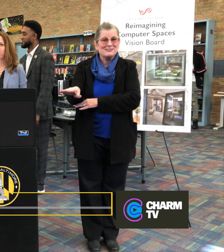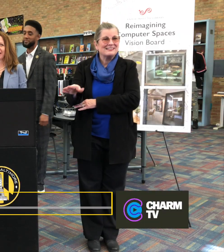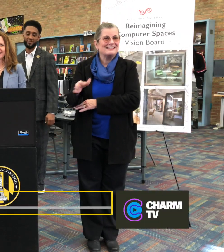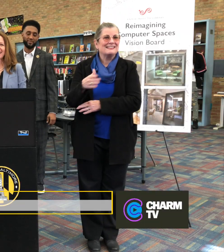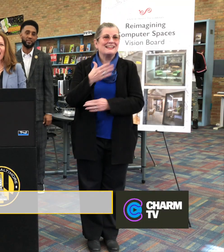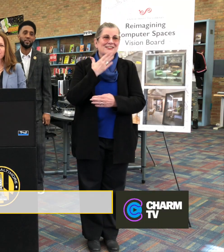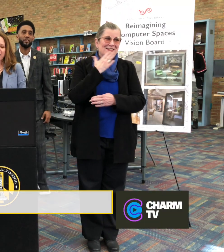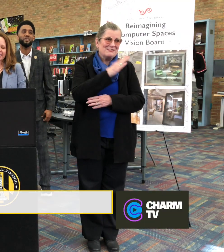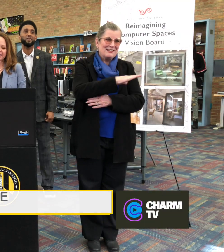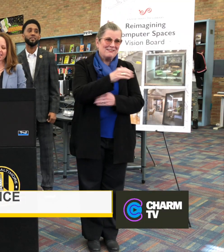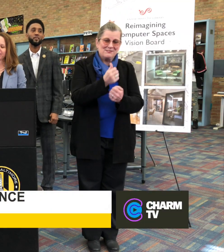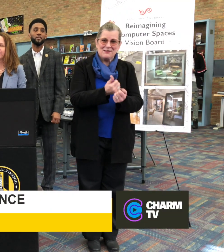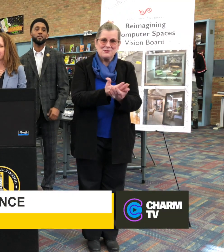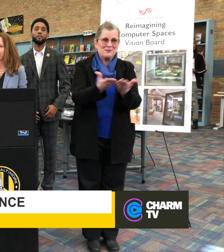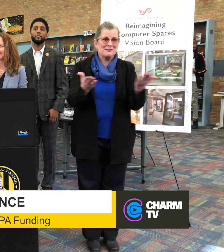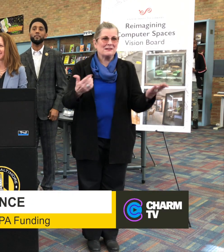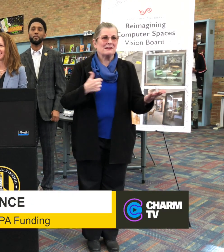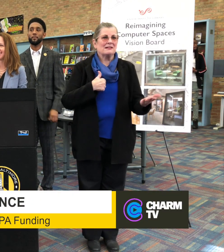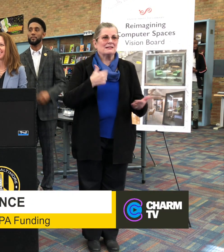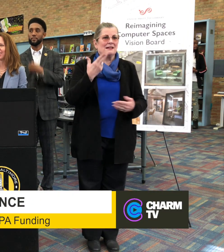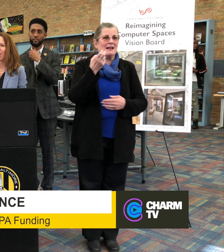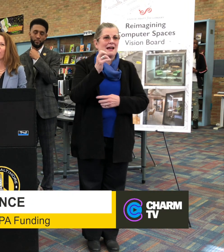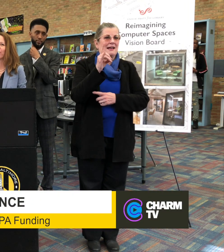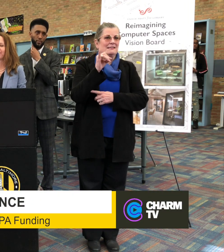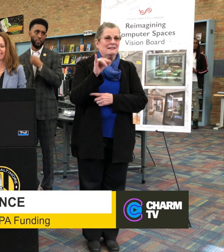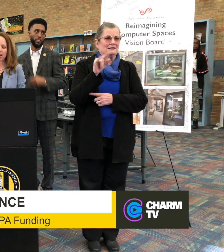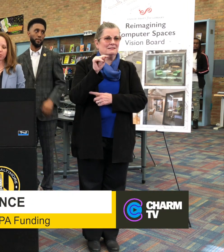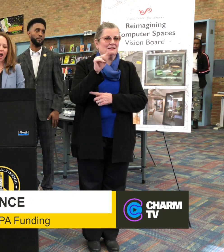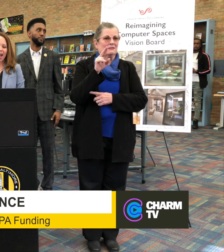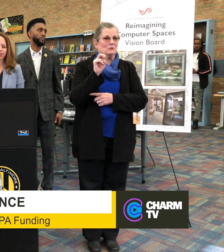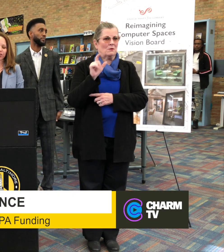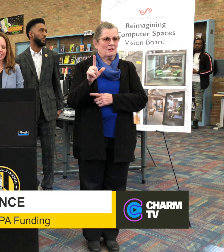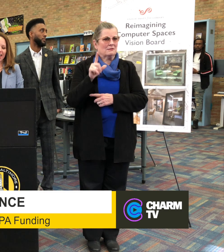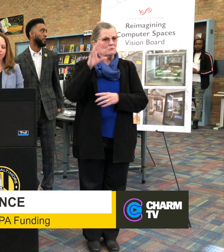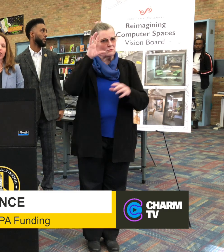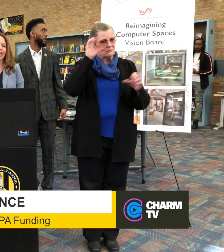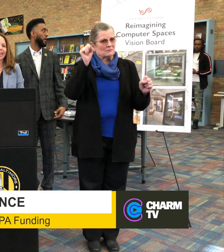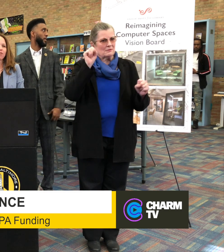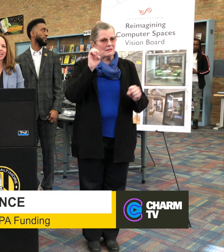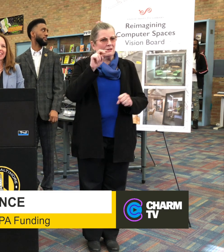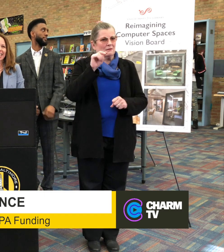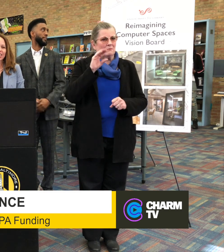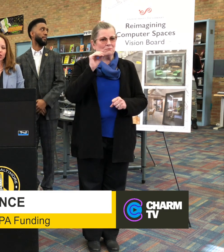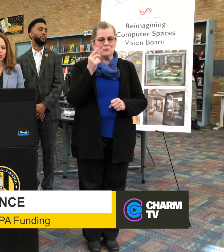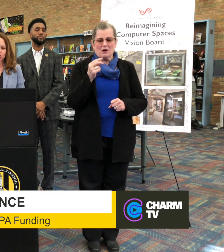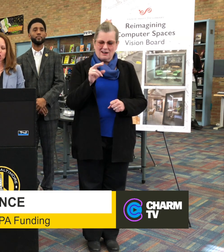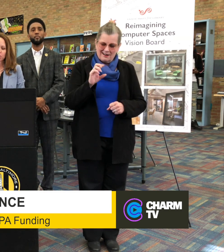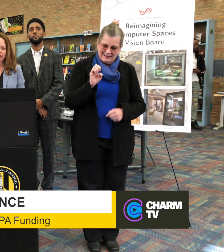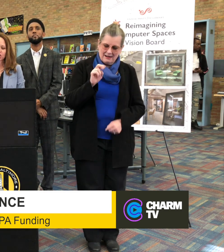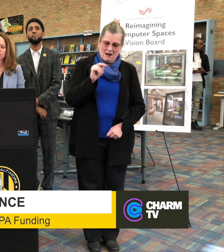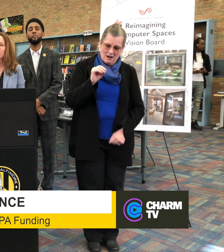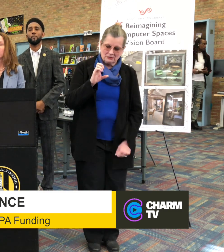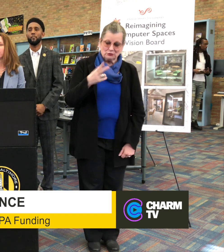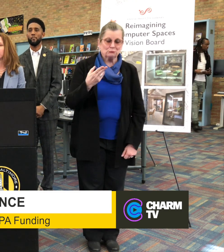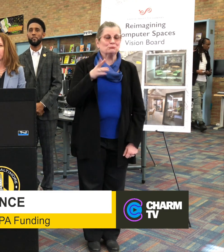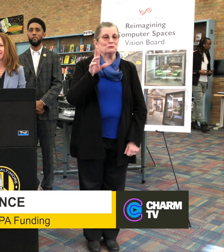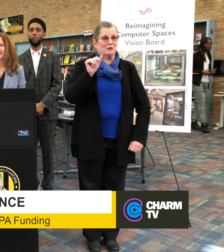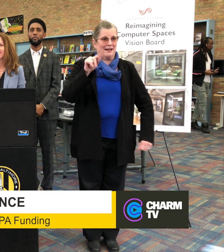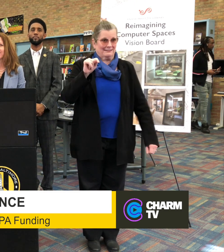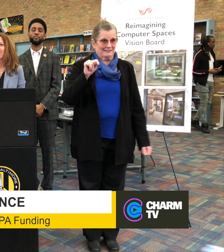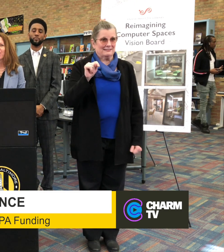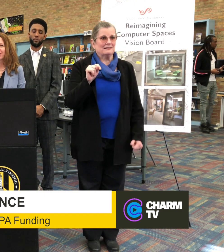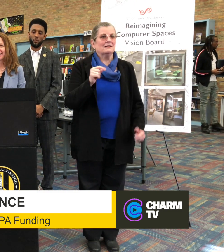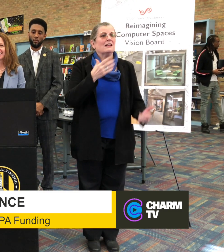afternoon, everyone. I'm Heidi Daniel, the president and CEO of the Enoch Pratt Free Library, and I want to thank you so much for